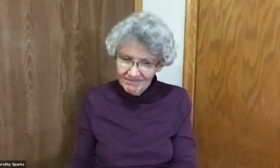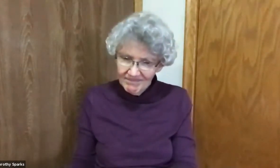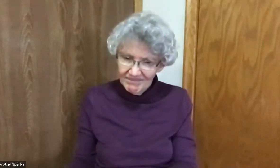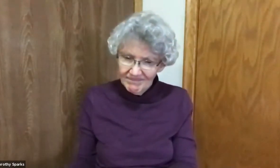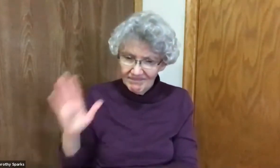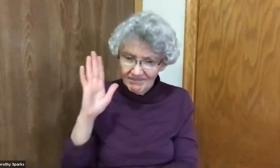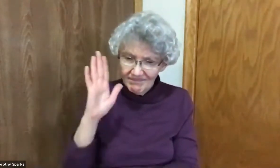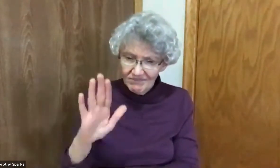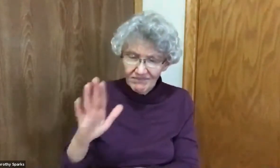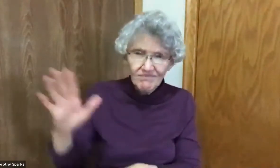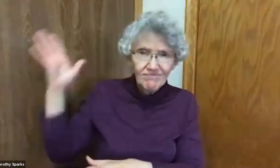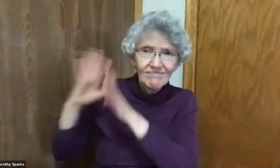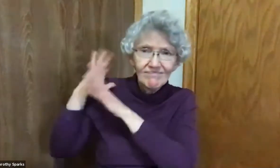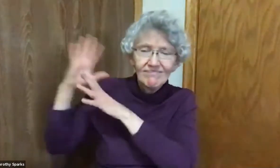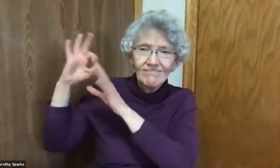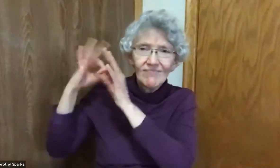with an eternal agreement.